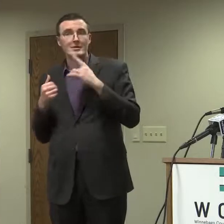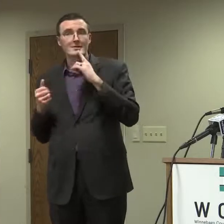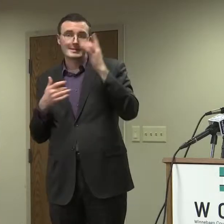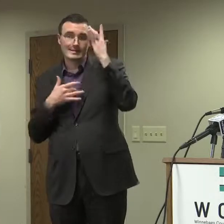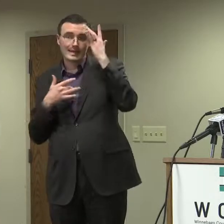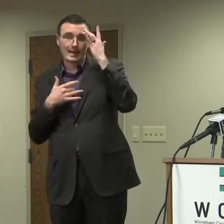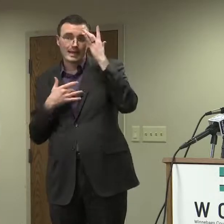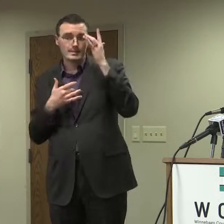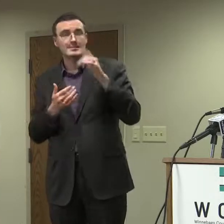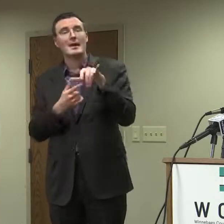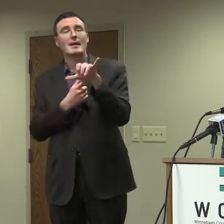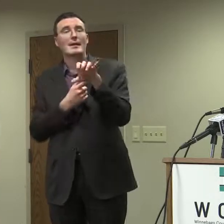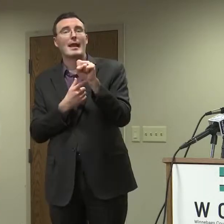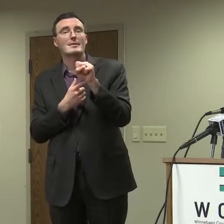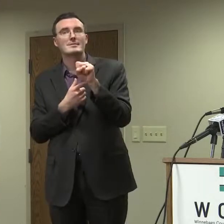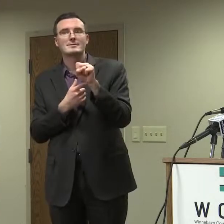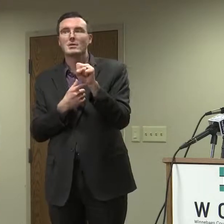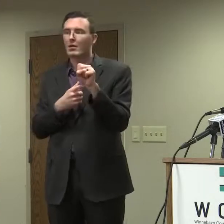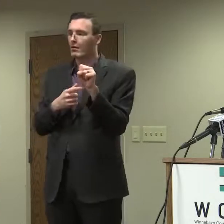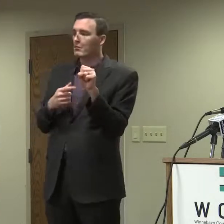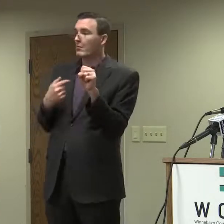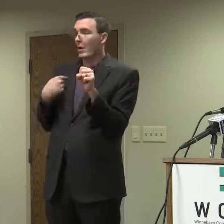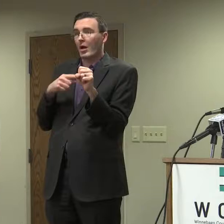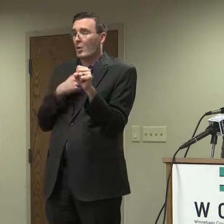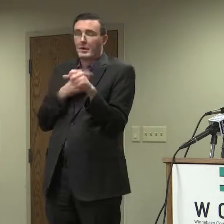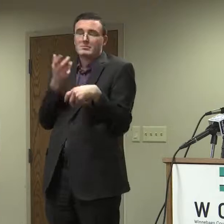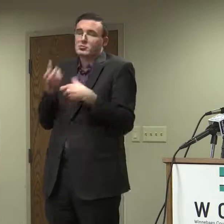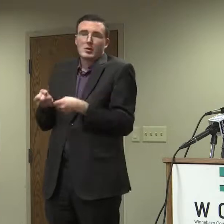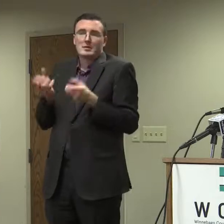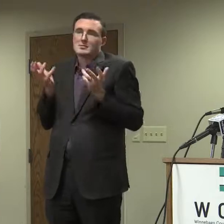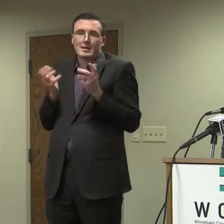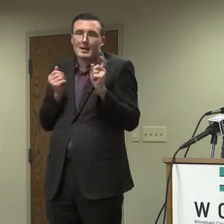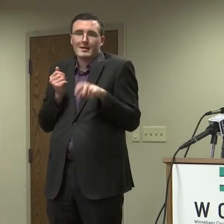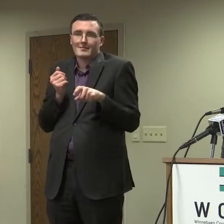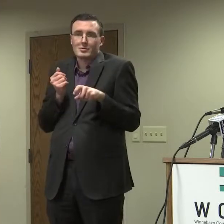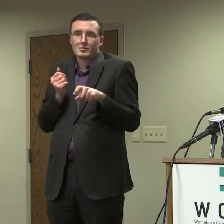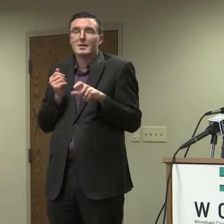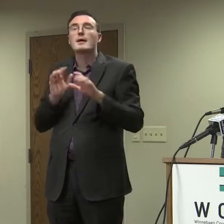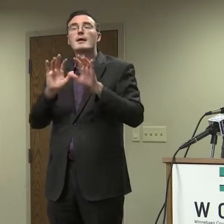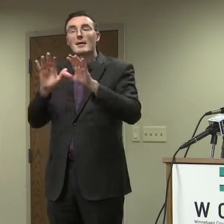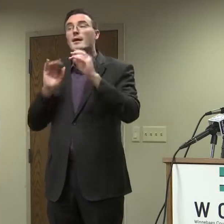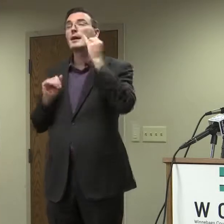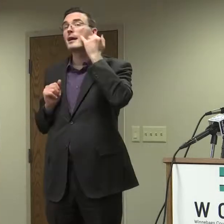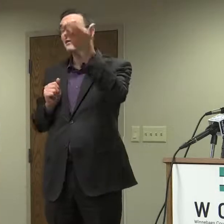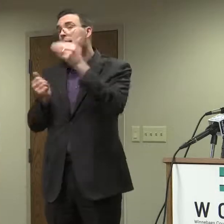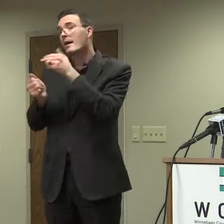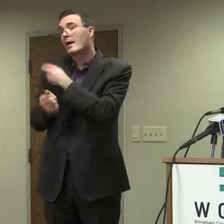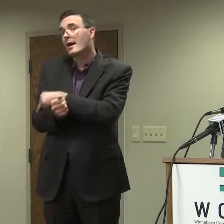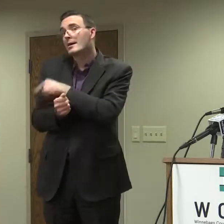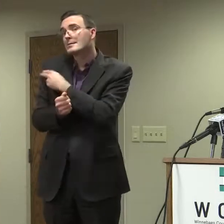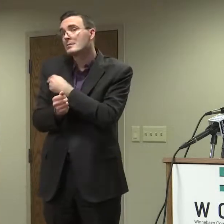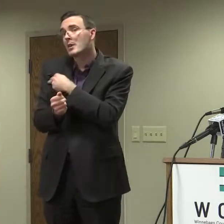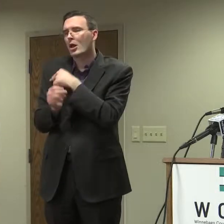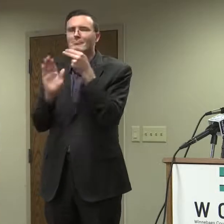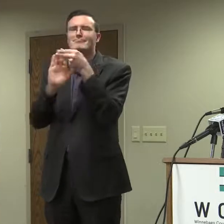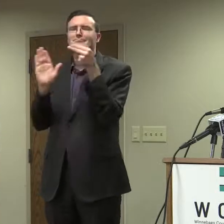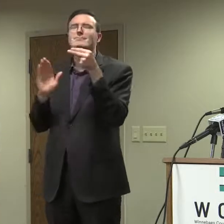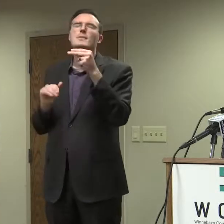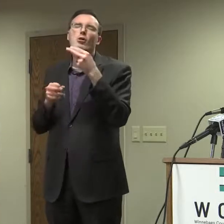honest. Whereas in the healthcare systems, you'll actually have what's called an ICD-10 code associated with that diagnosis of heart